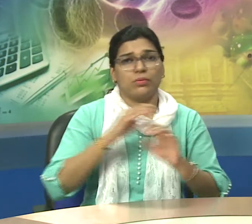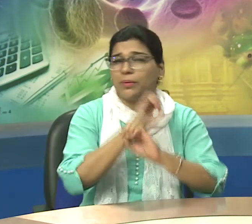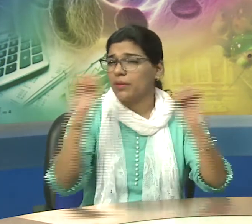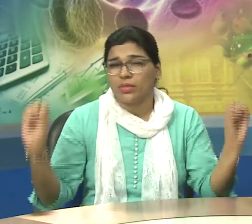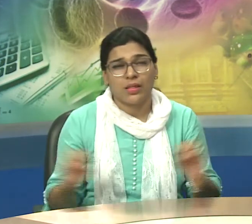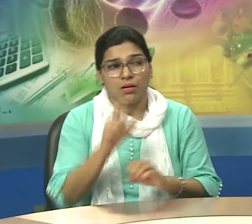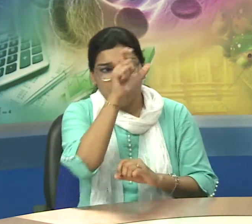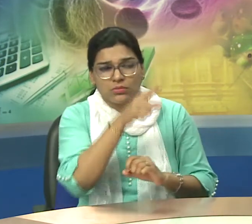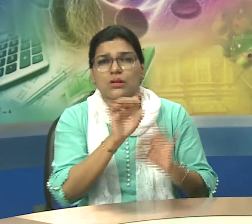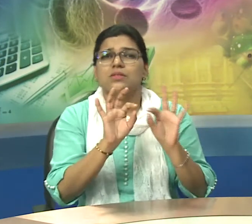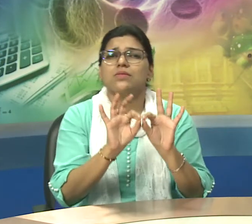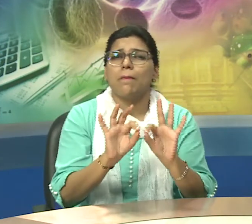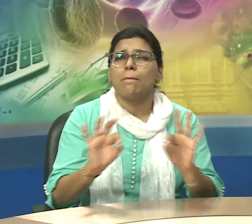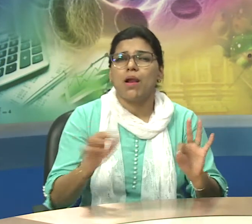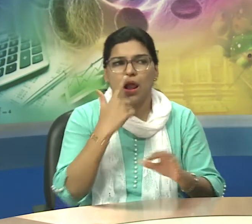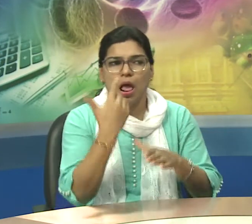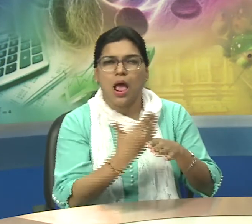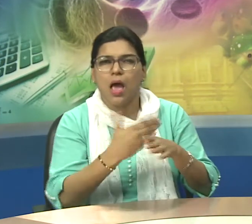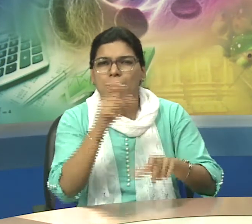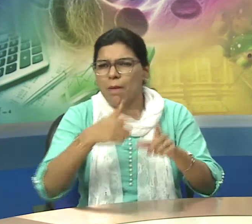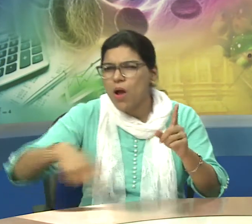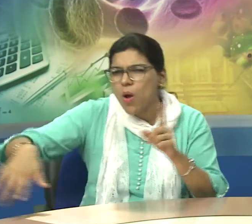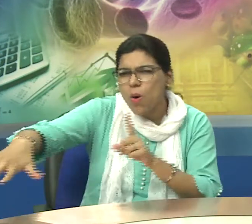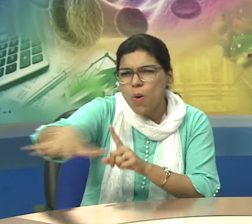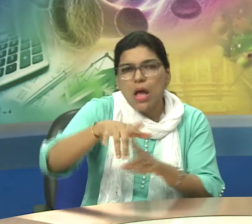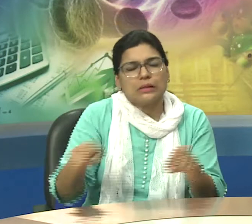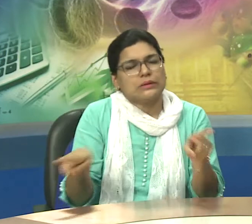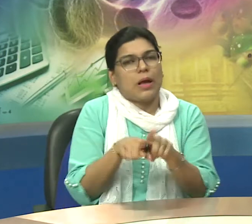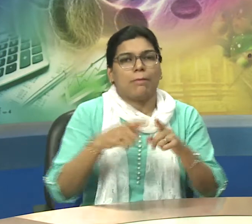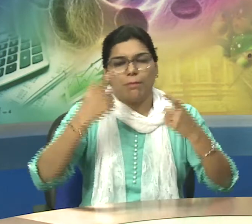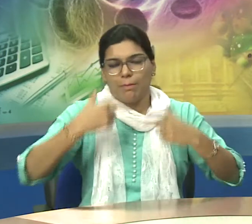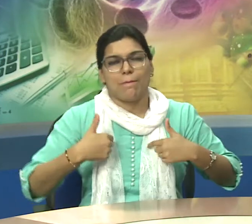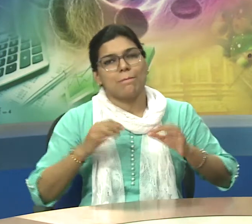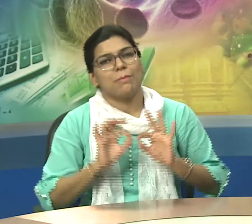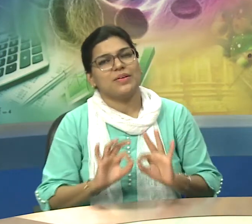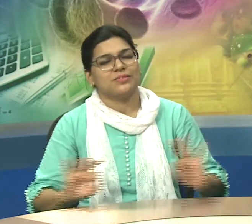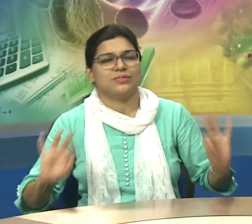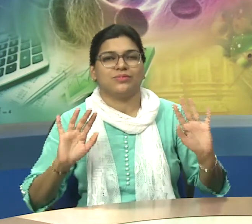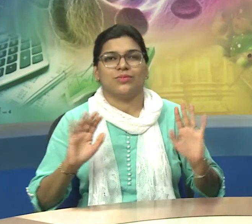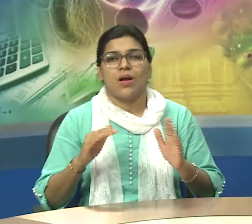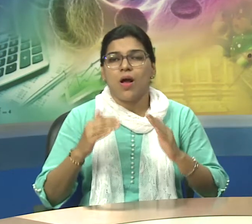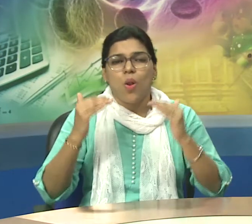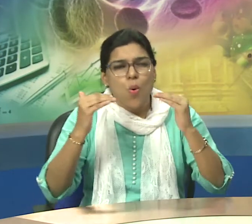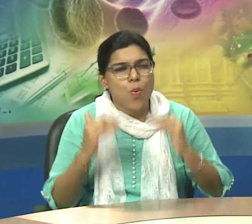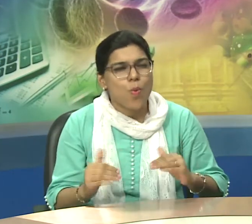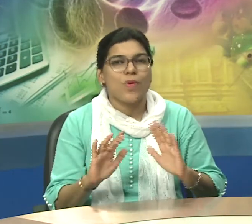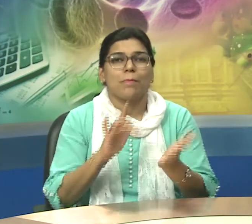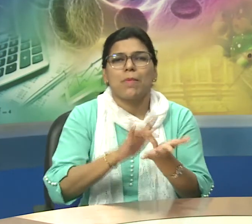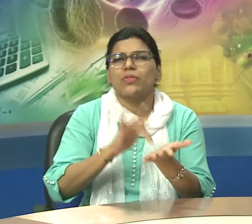simple. He never accumulated wealth and other material possessions. He lived in a